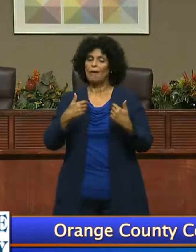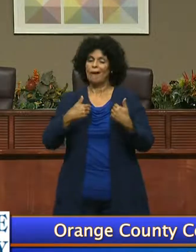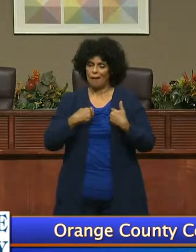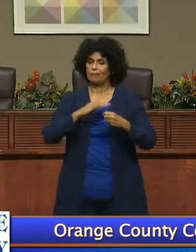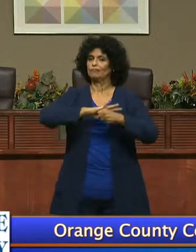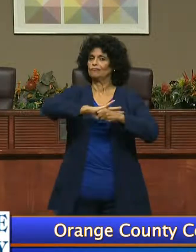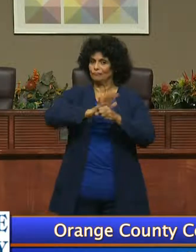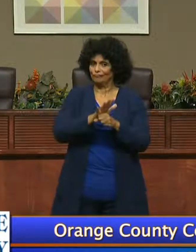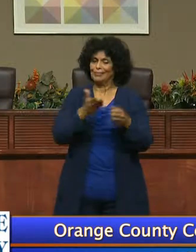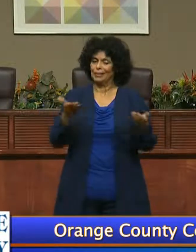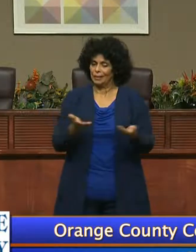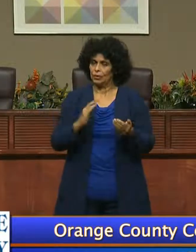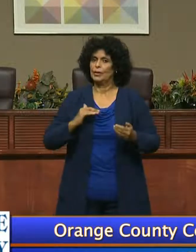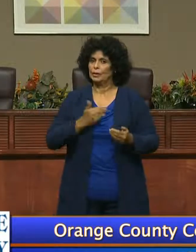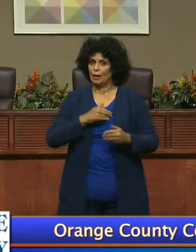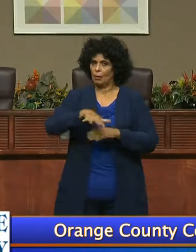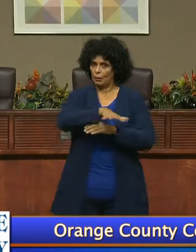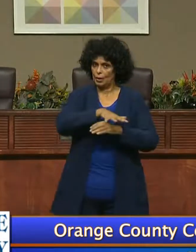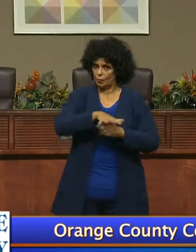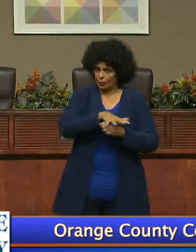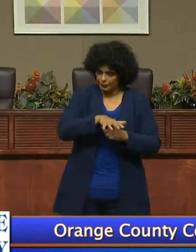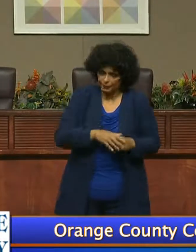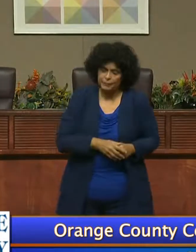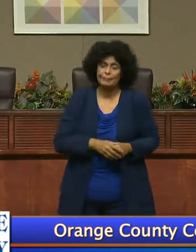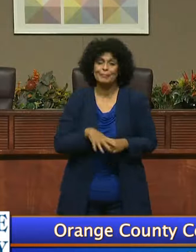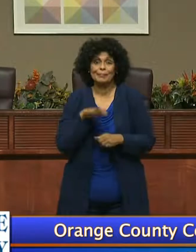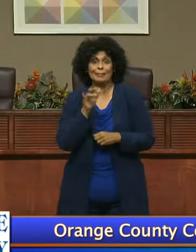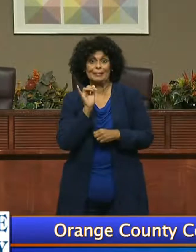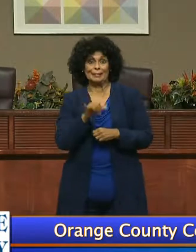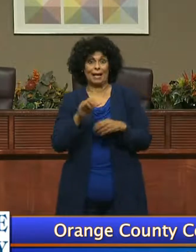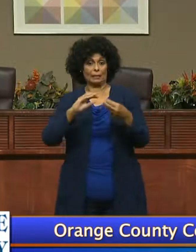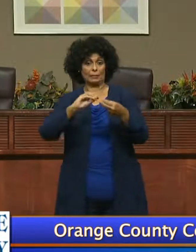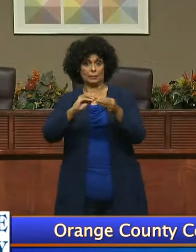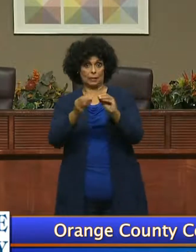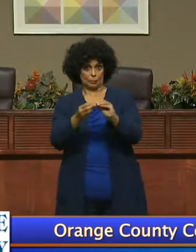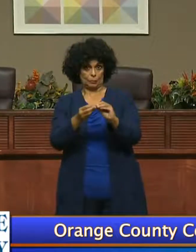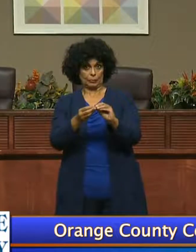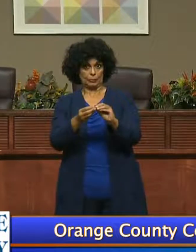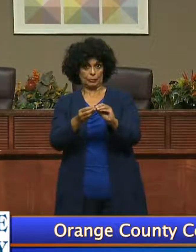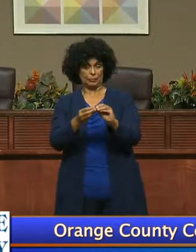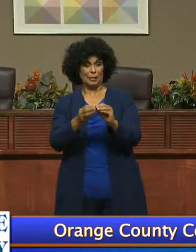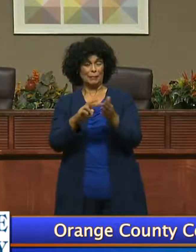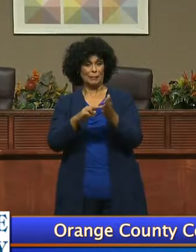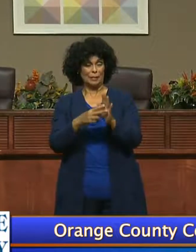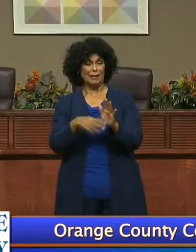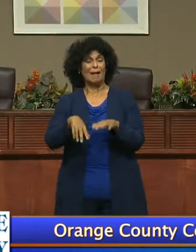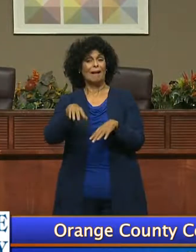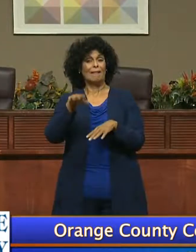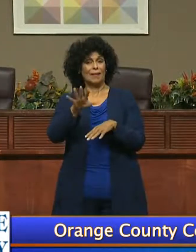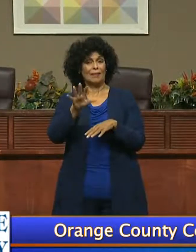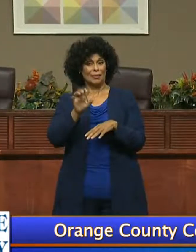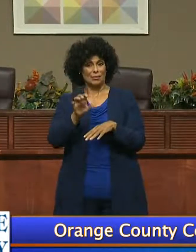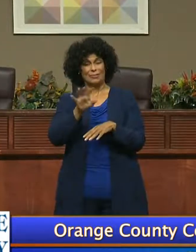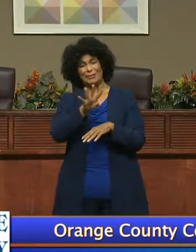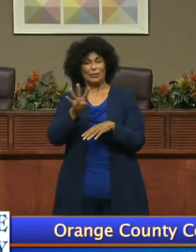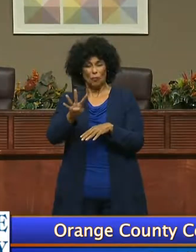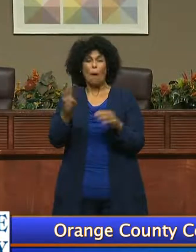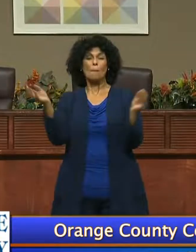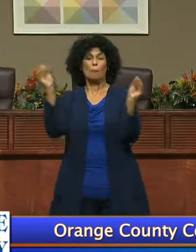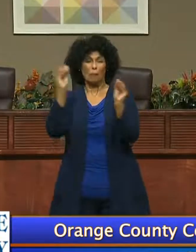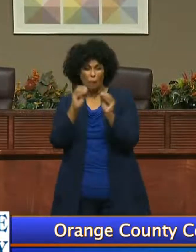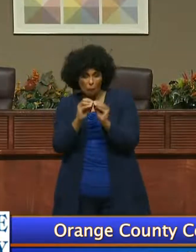our county. To put that number into perspective, that's 554 more cases than we